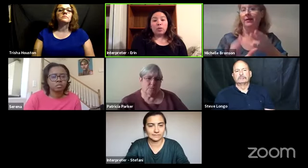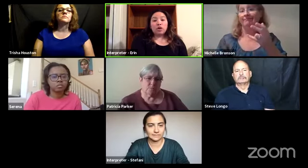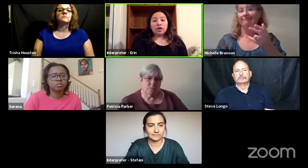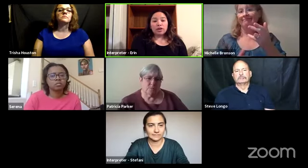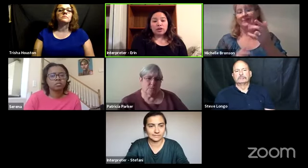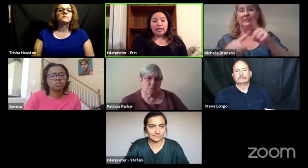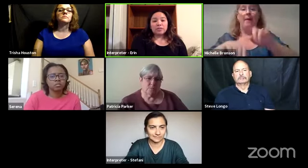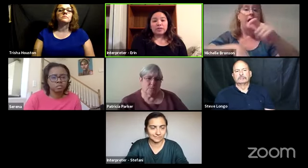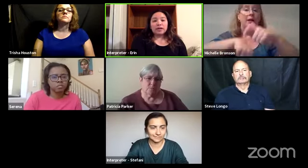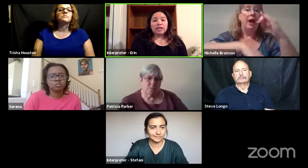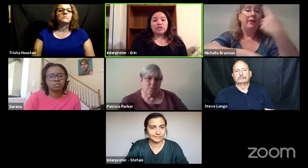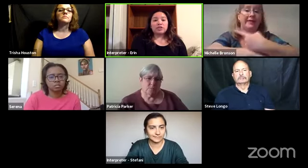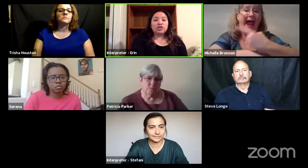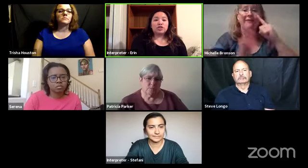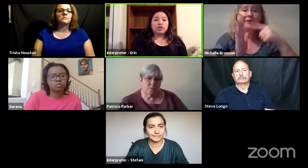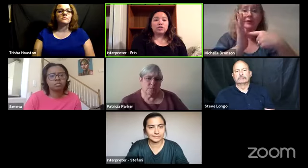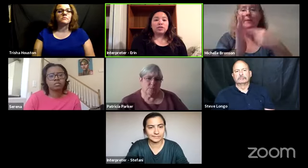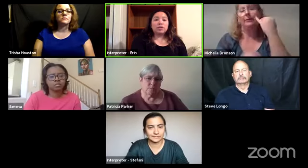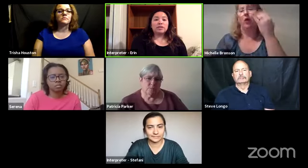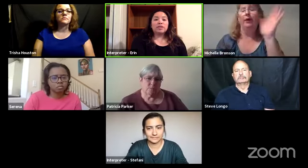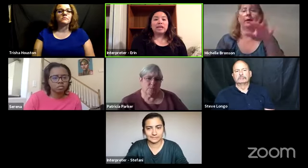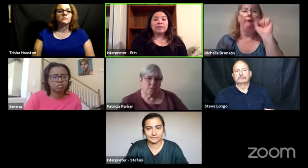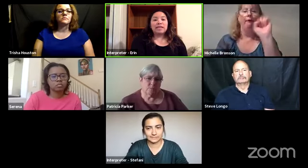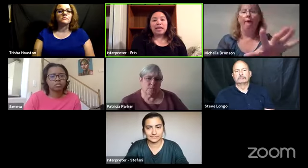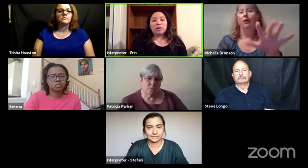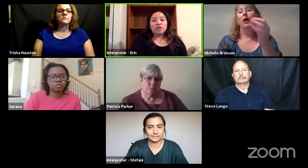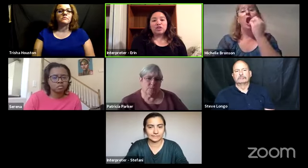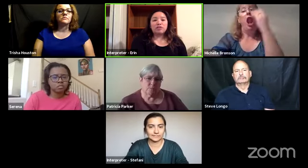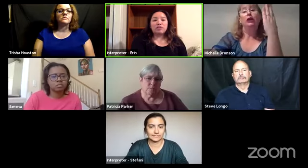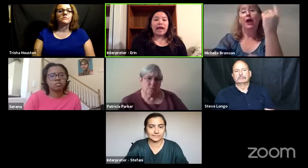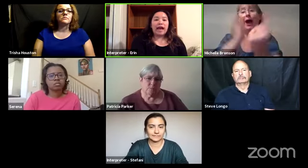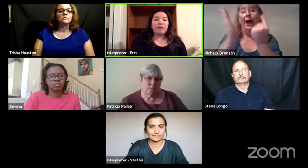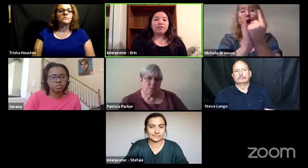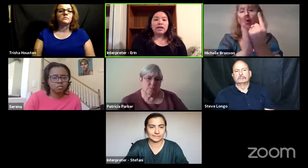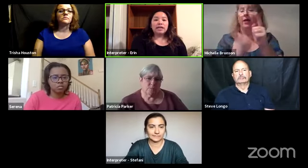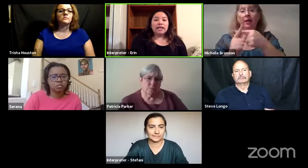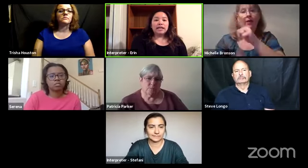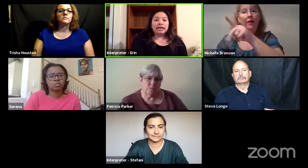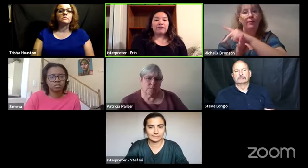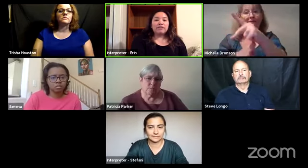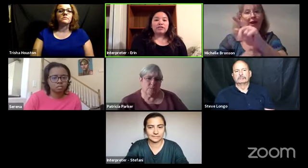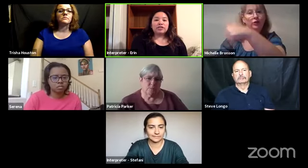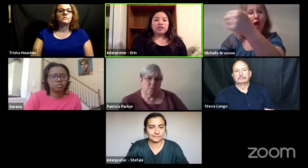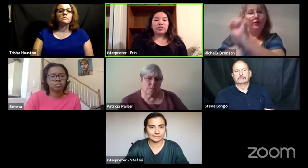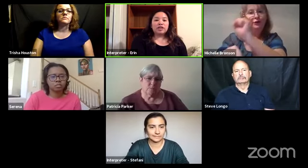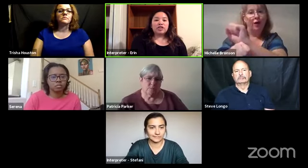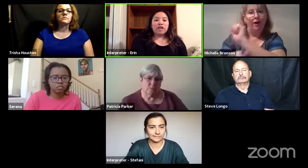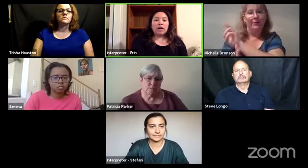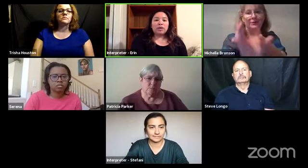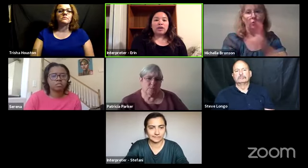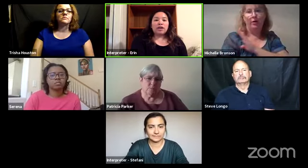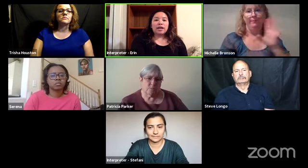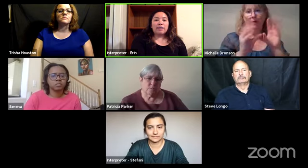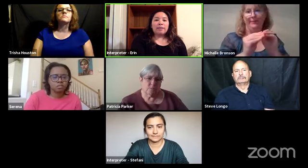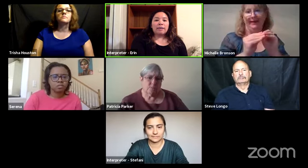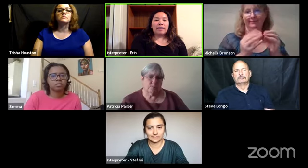work, that's been an issue too. So it depends on the time of day, what shift they have. Like if they're during their lunch hour, maybe they